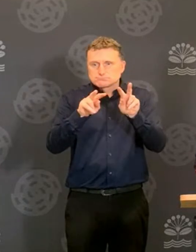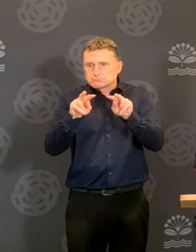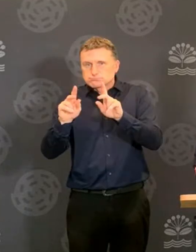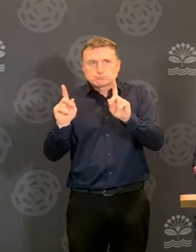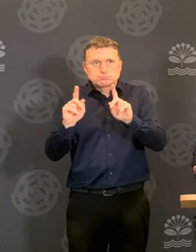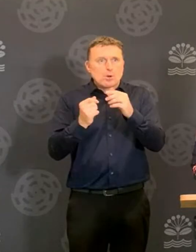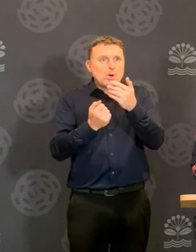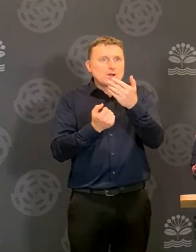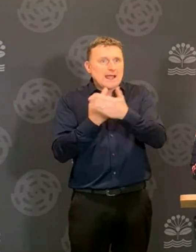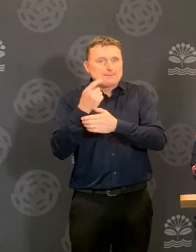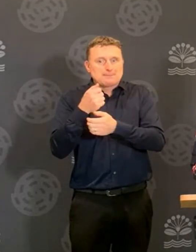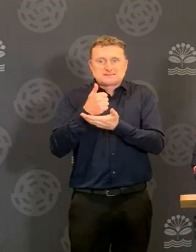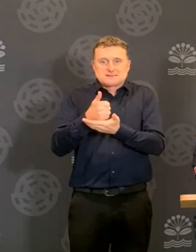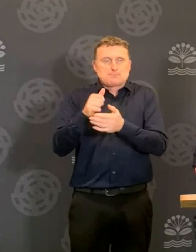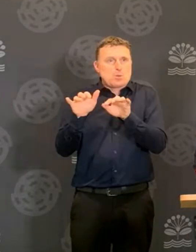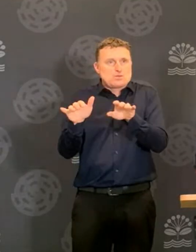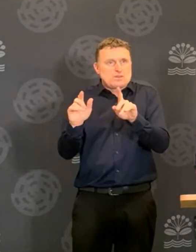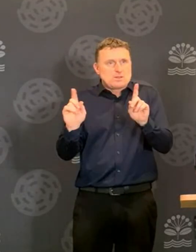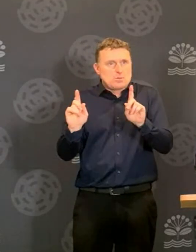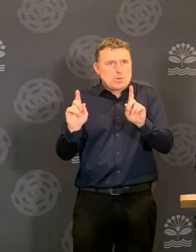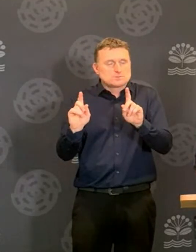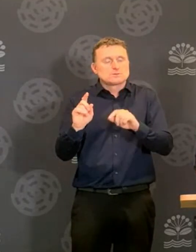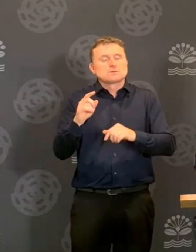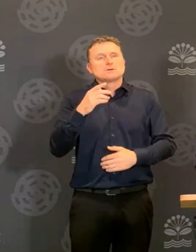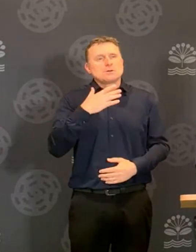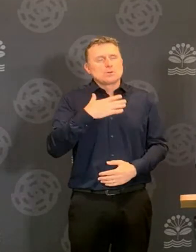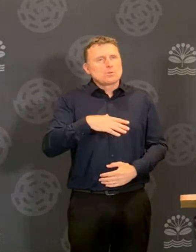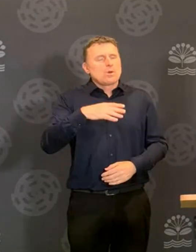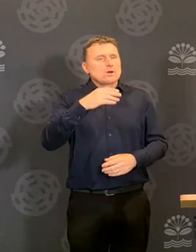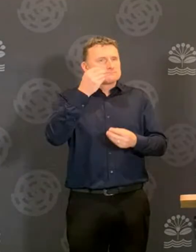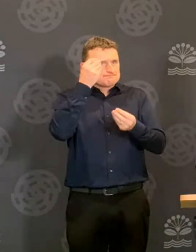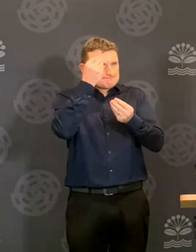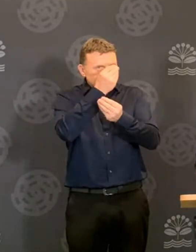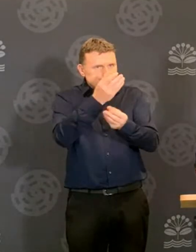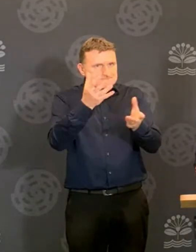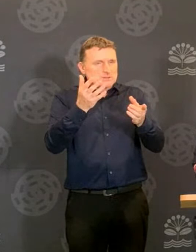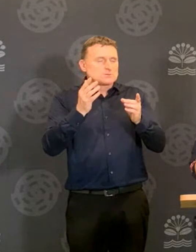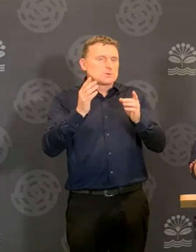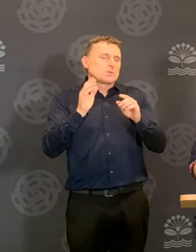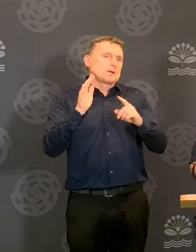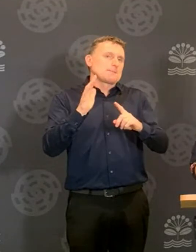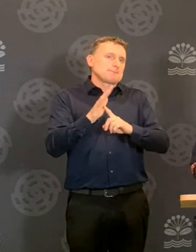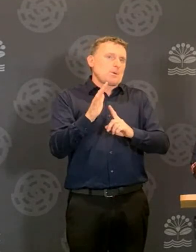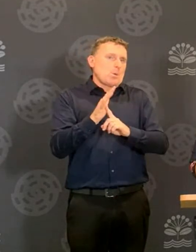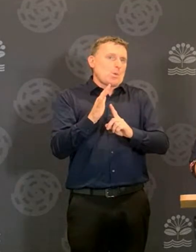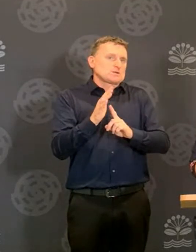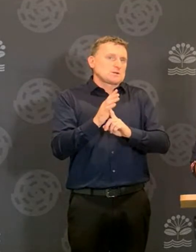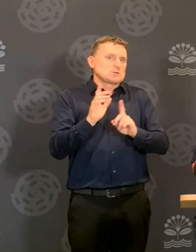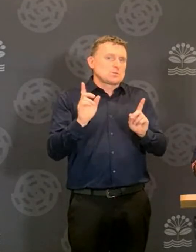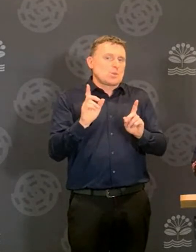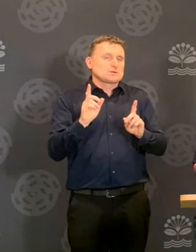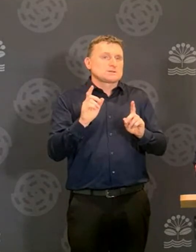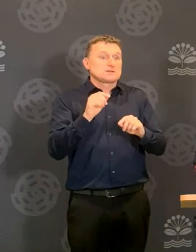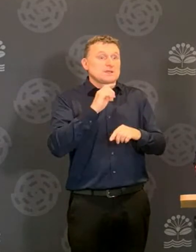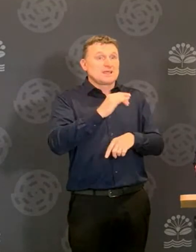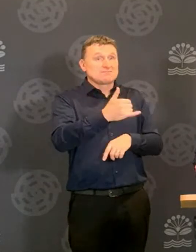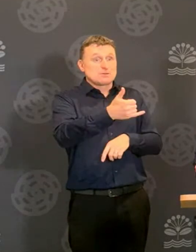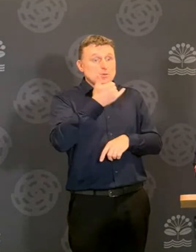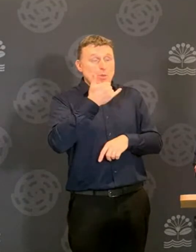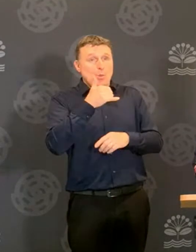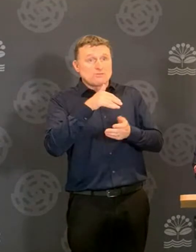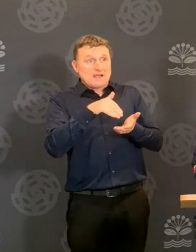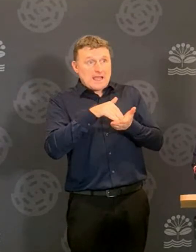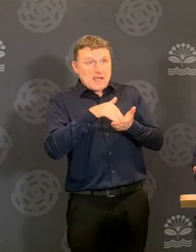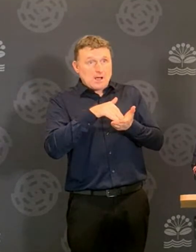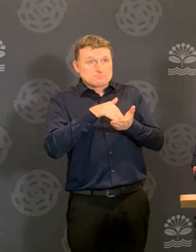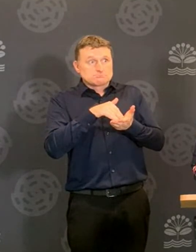what support they do. A really important message there, I think, just generally about this is both response time and outside